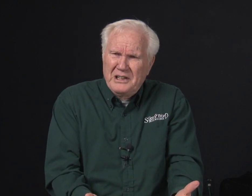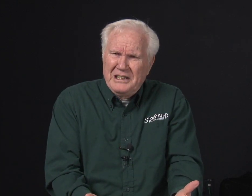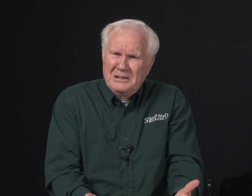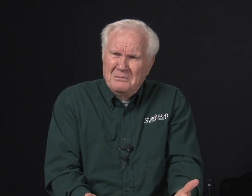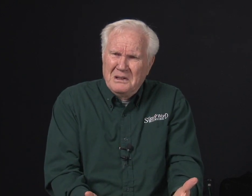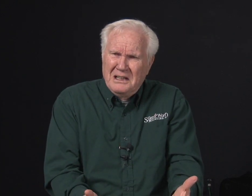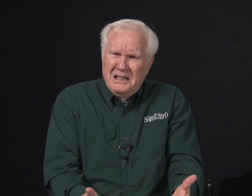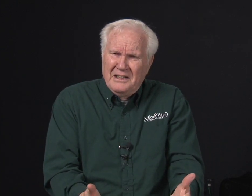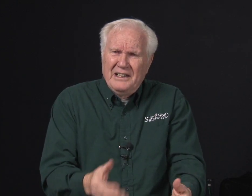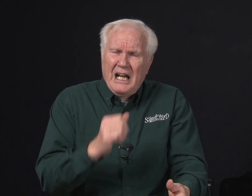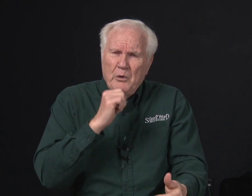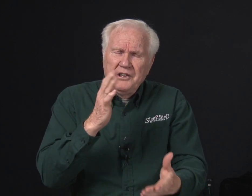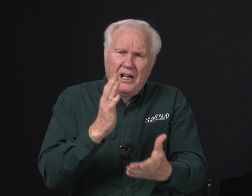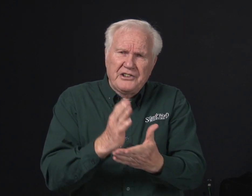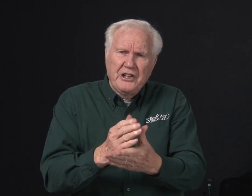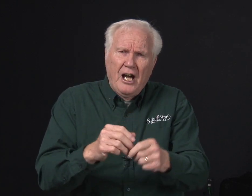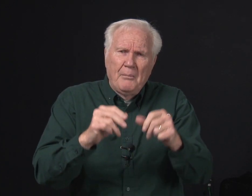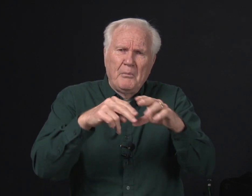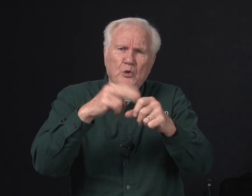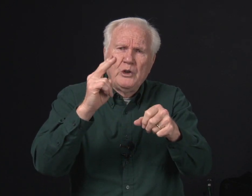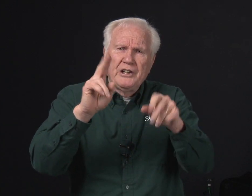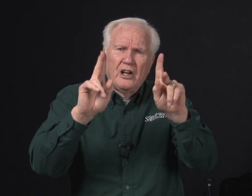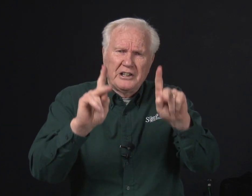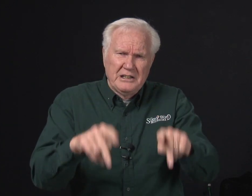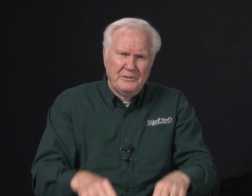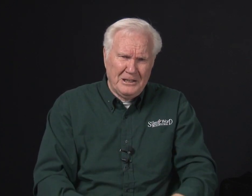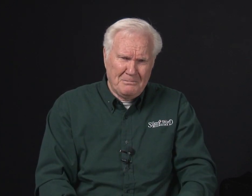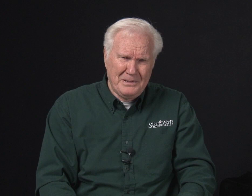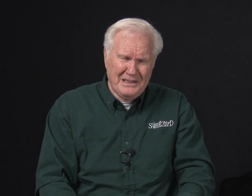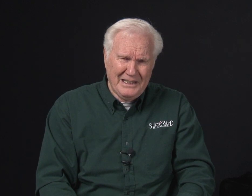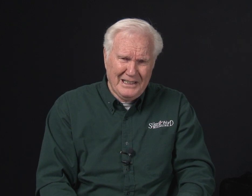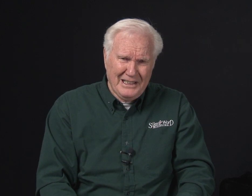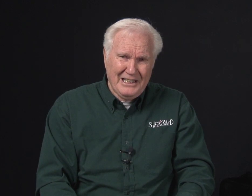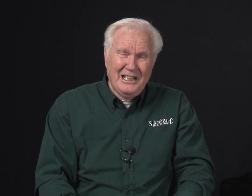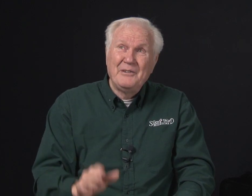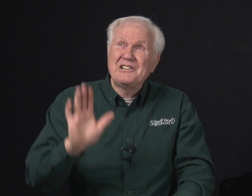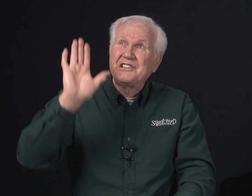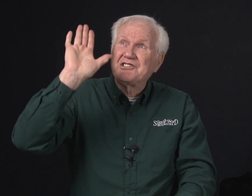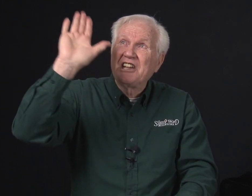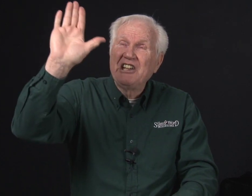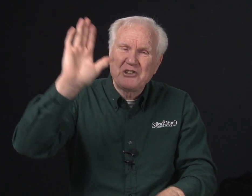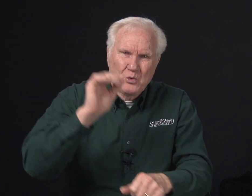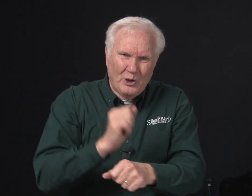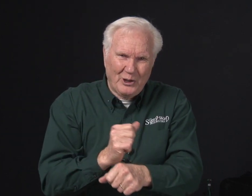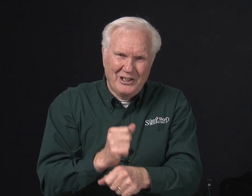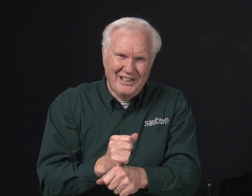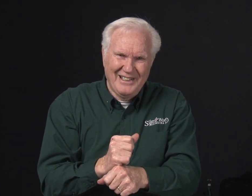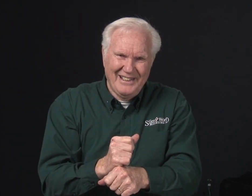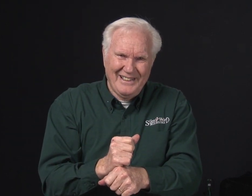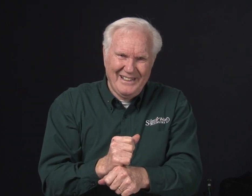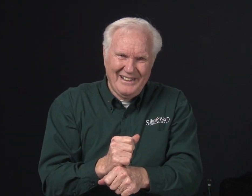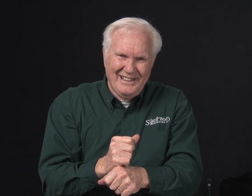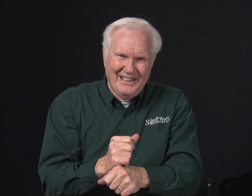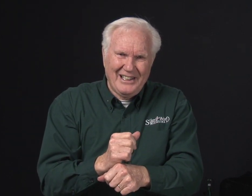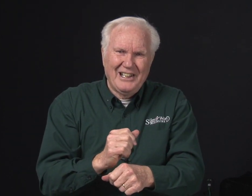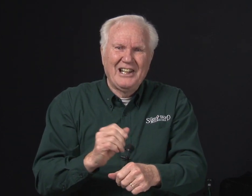him, that I would not stop, quit, or give up. This is his work. Let's